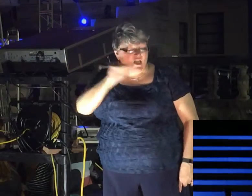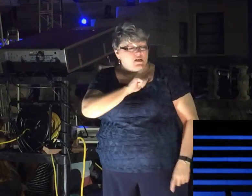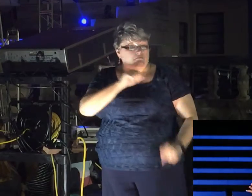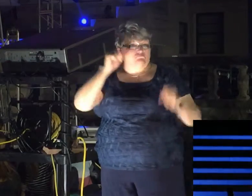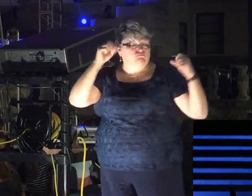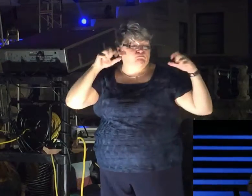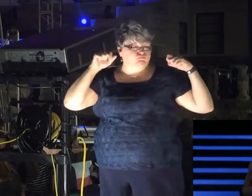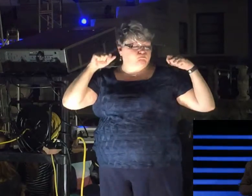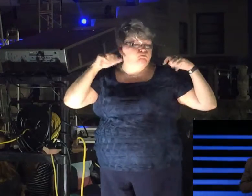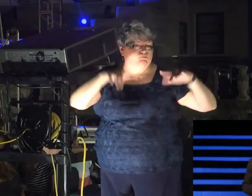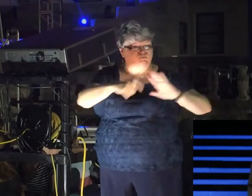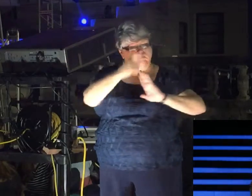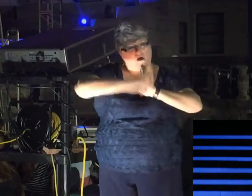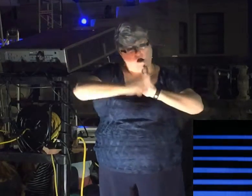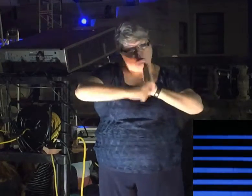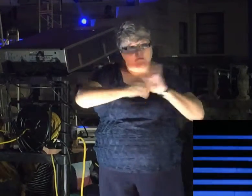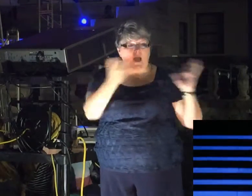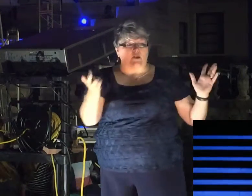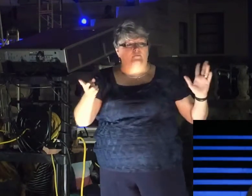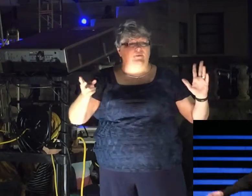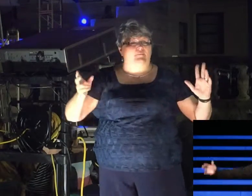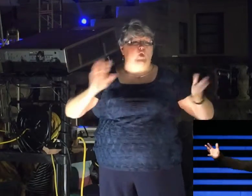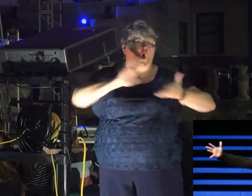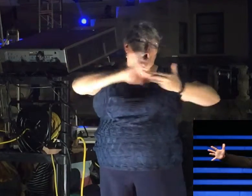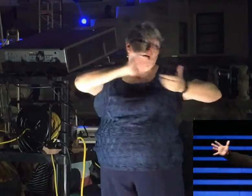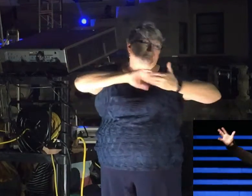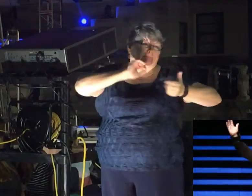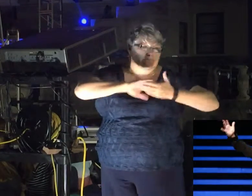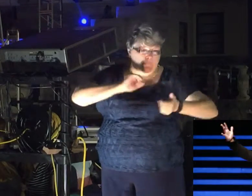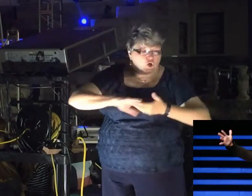fascinating, the proliferation of articles about the